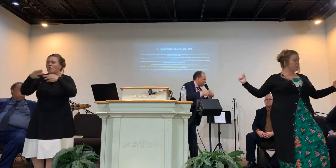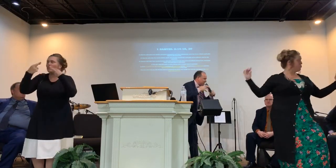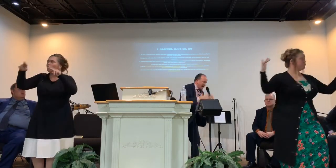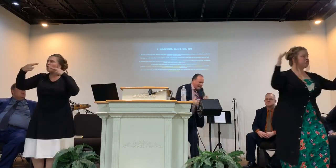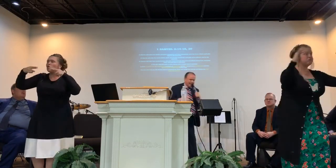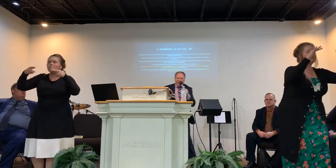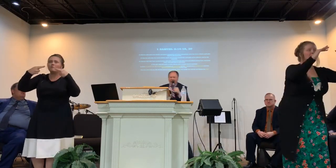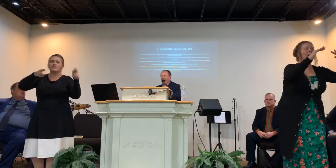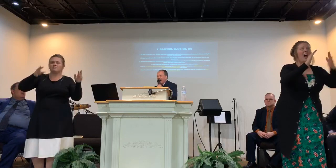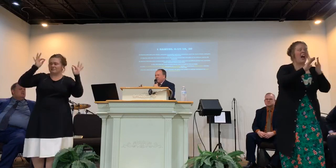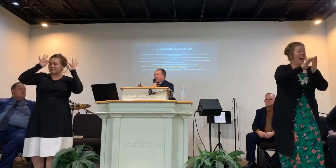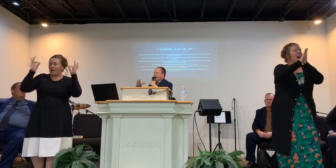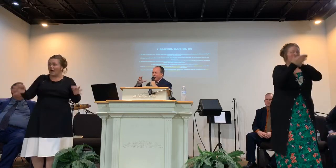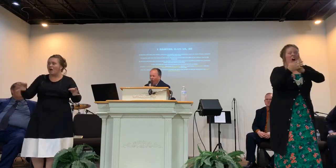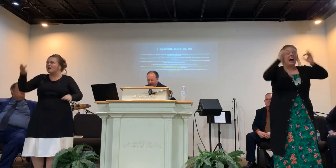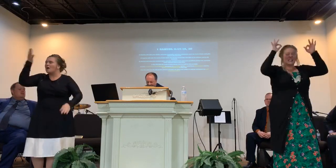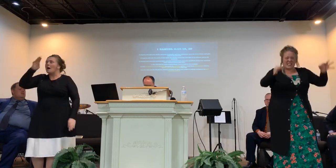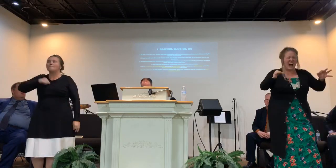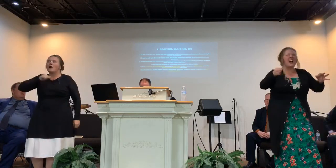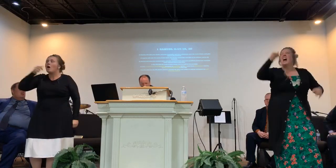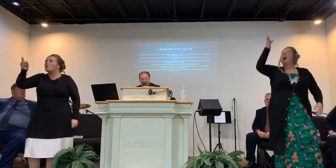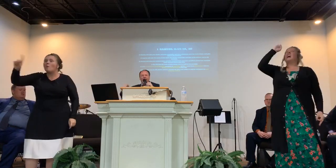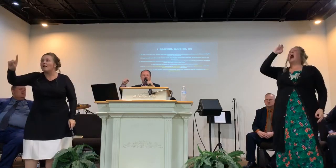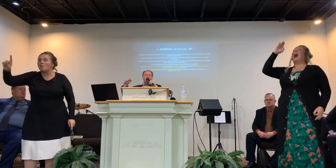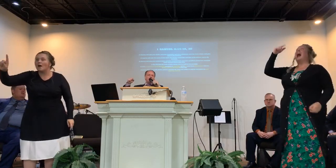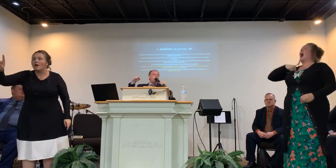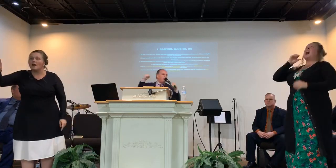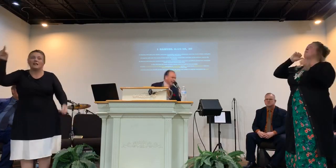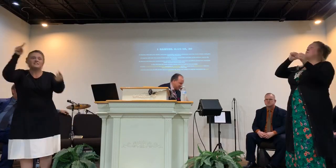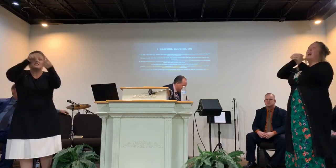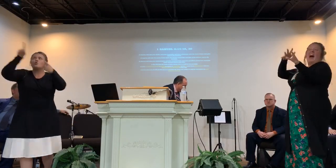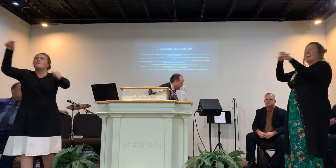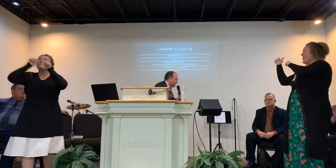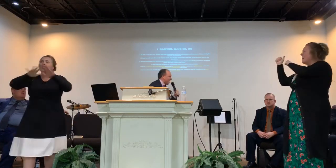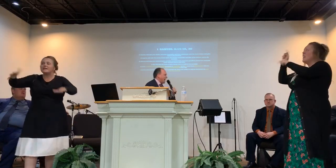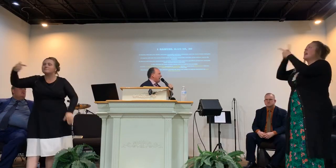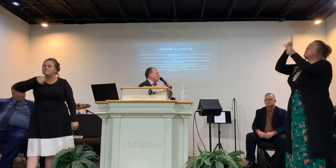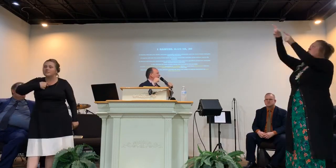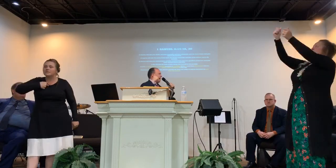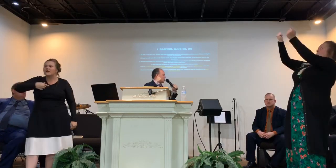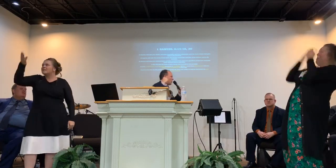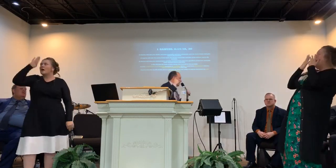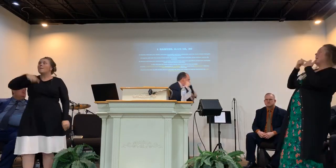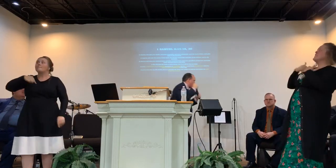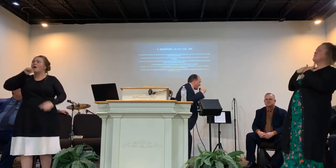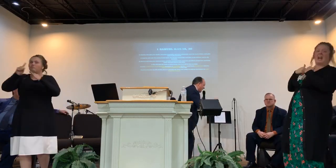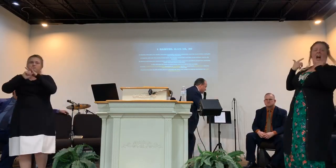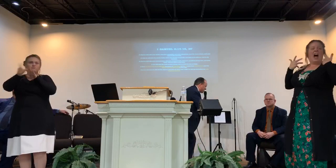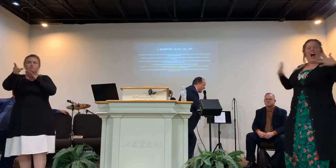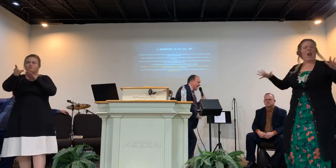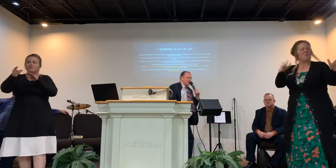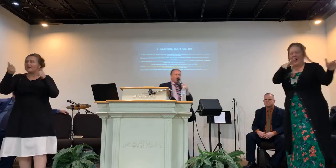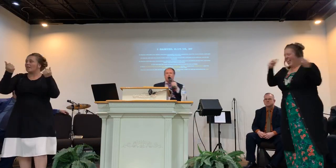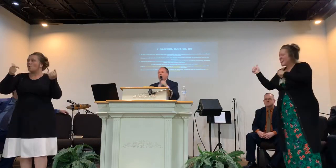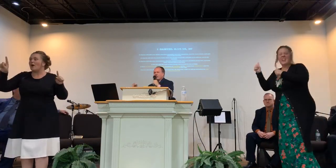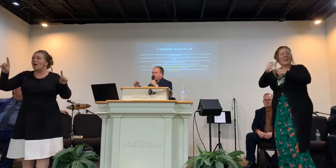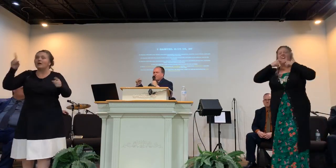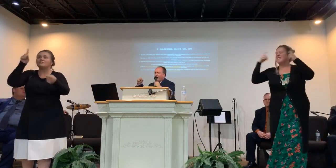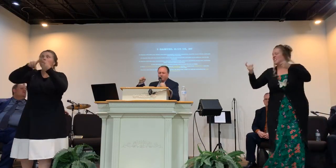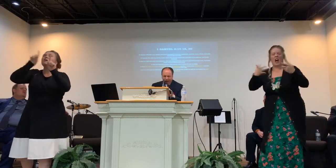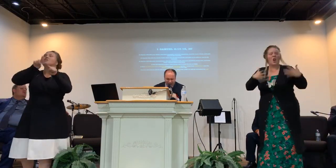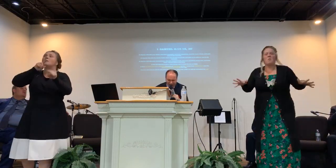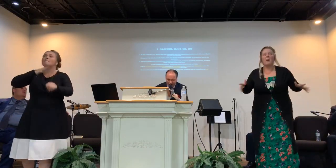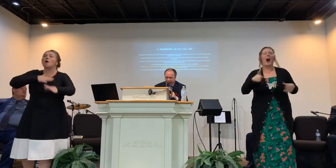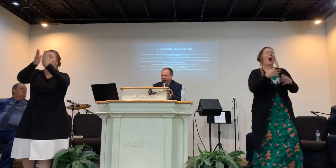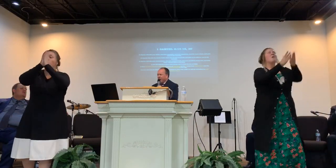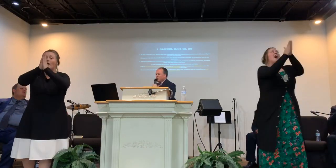room and they decided, God, I'm not going anywhere until you bless me. God, I'm not doing anything else until you answer